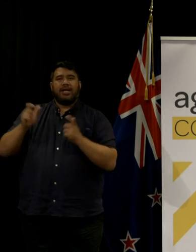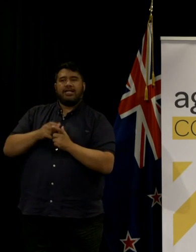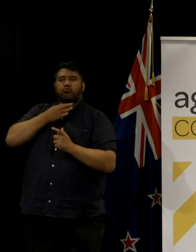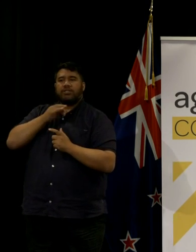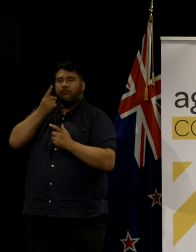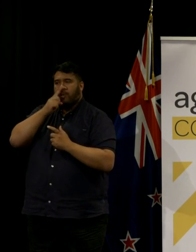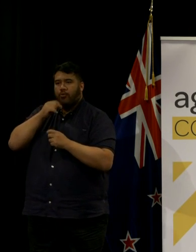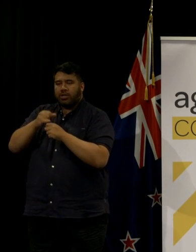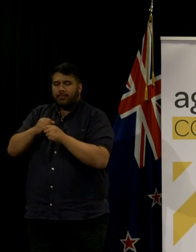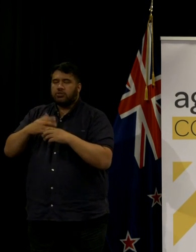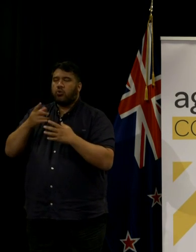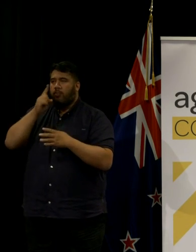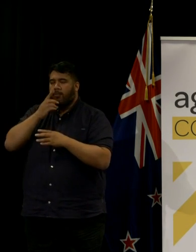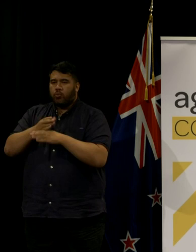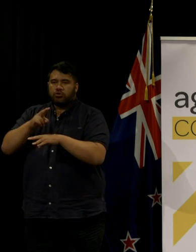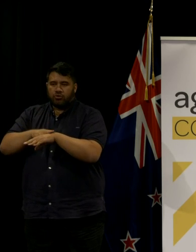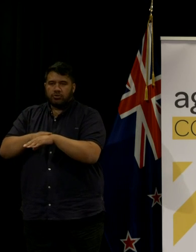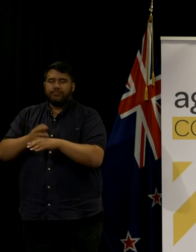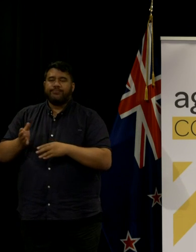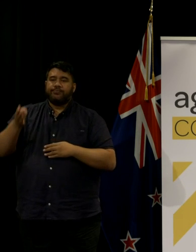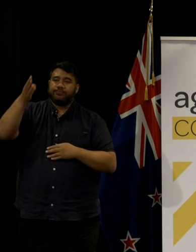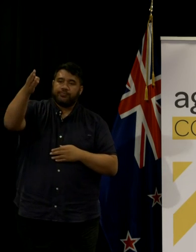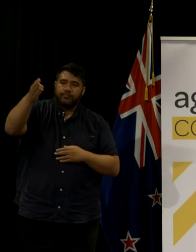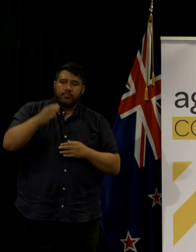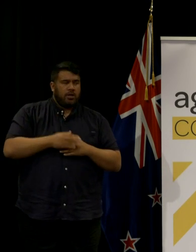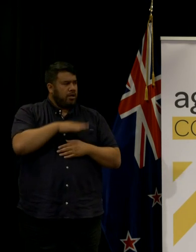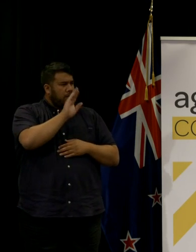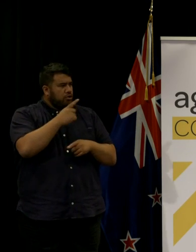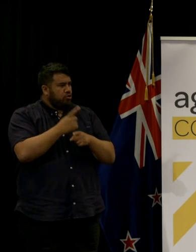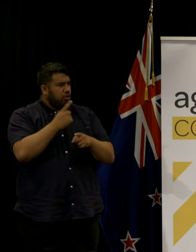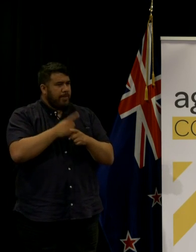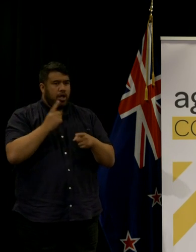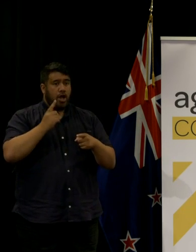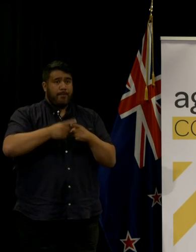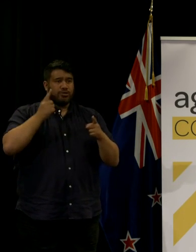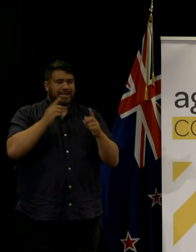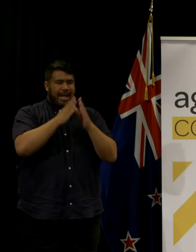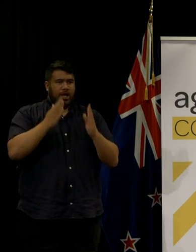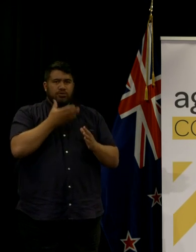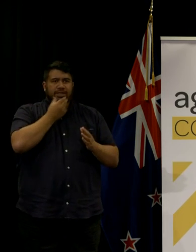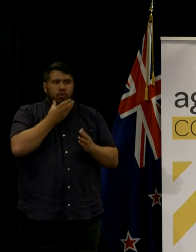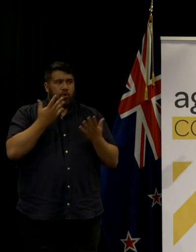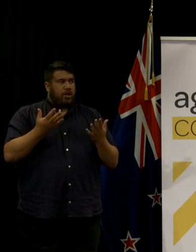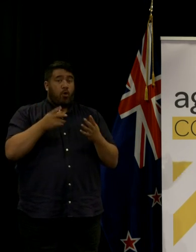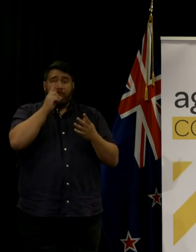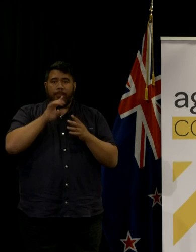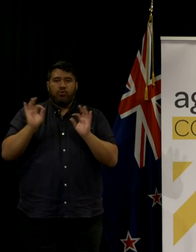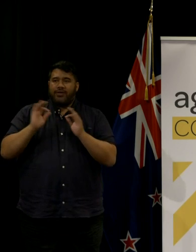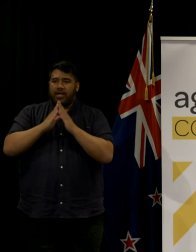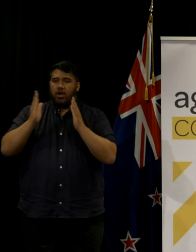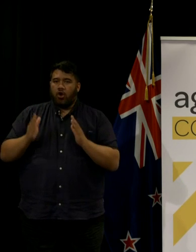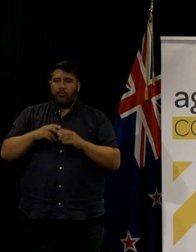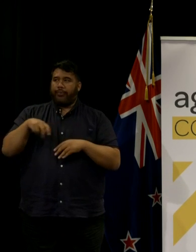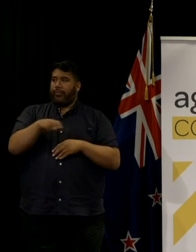or elsewhere in the community. About emergency housing and the homeless, have you got any information about